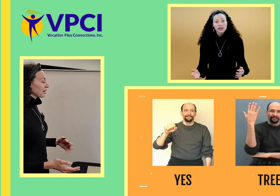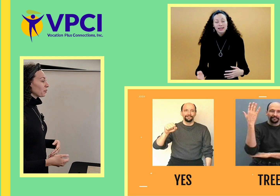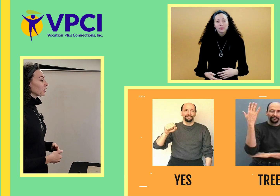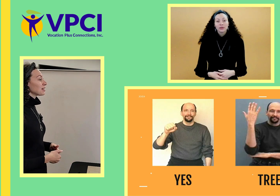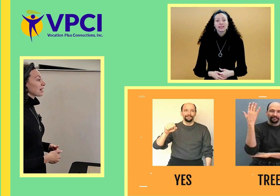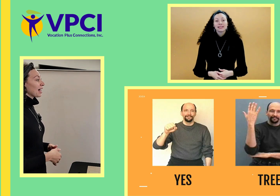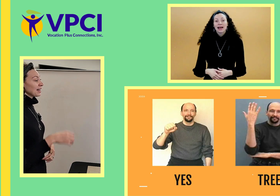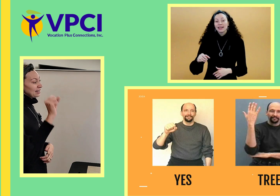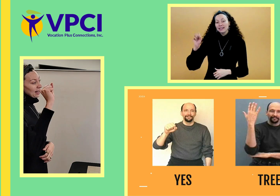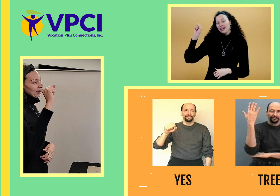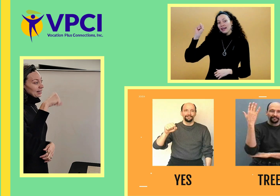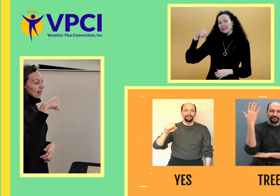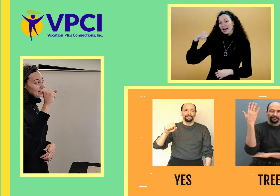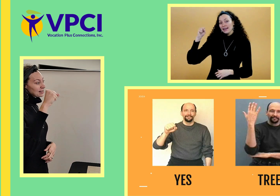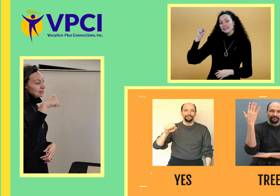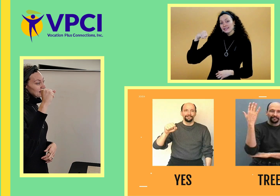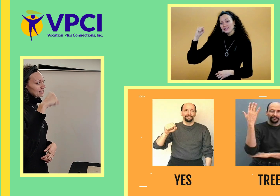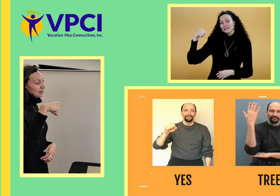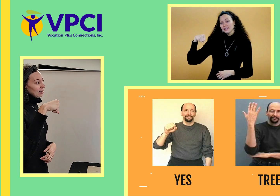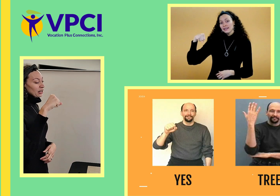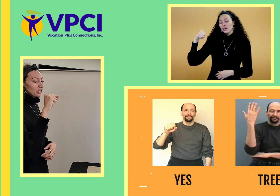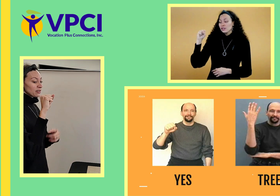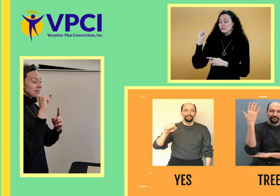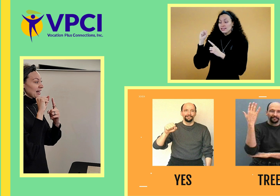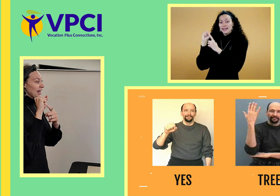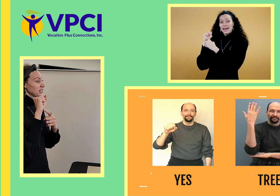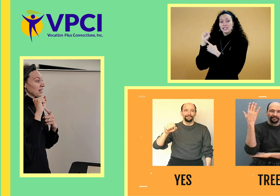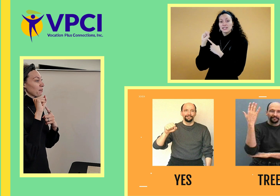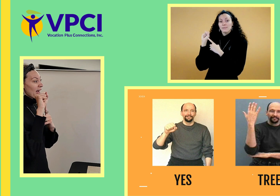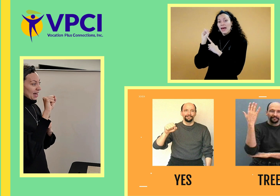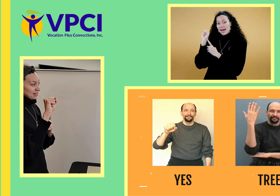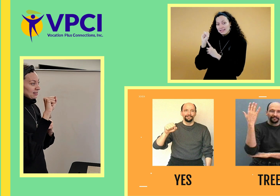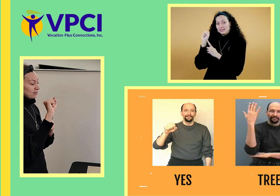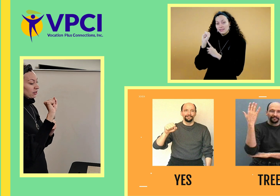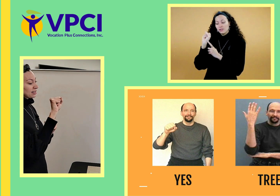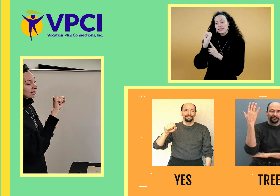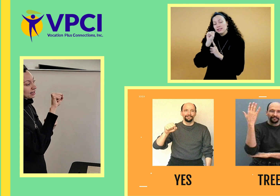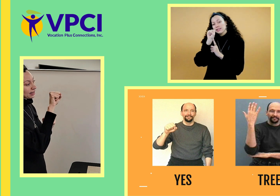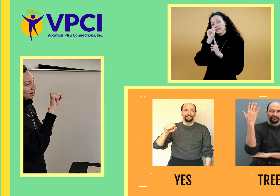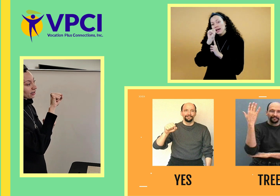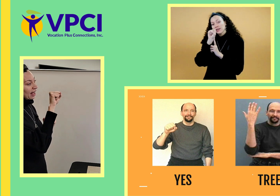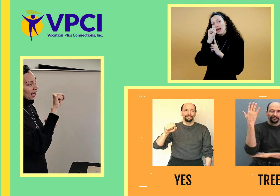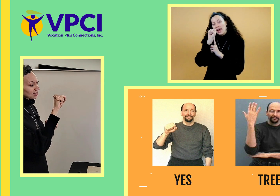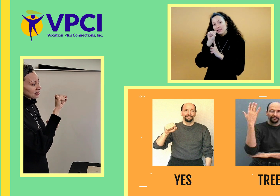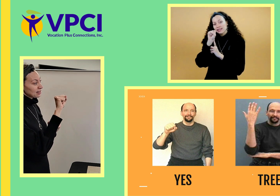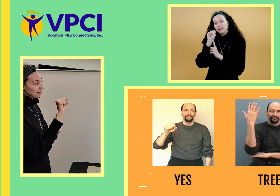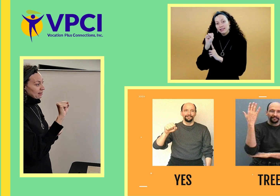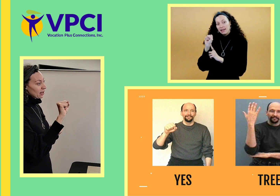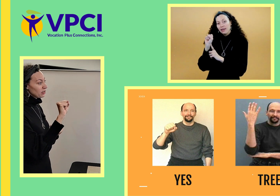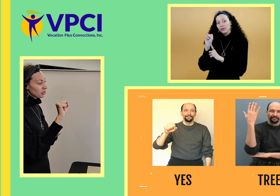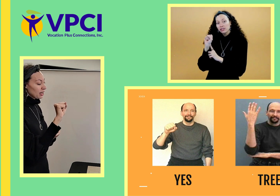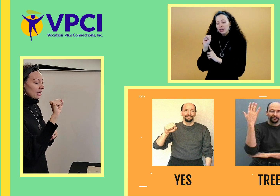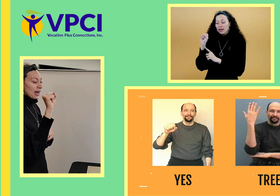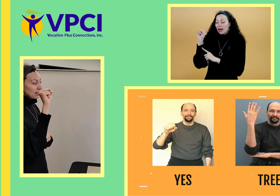for example, the sign yes uses the hand shape S. So this is the letter S in